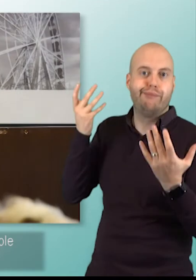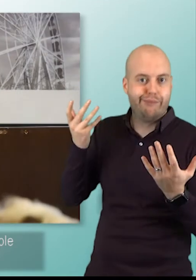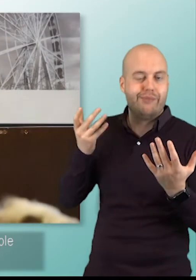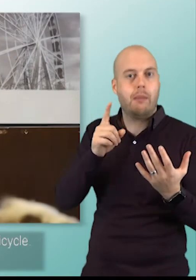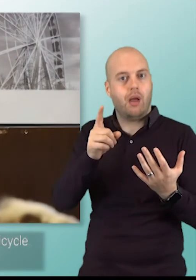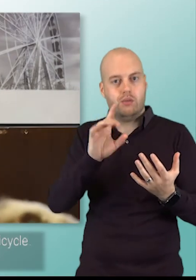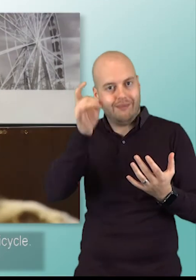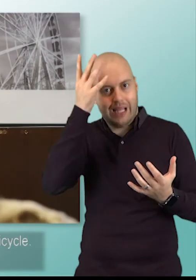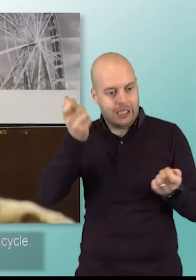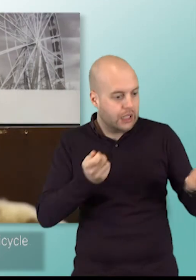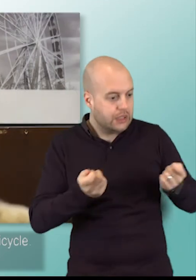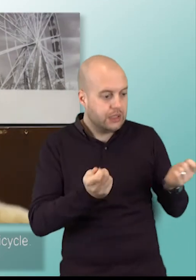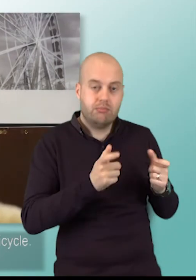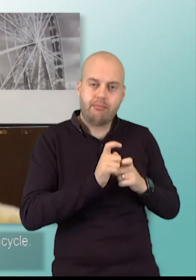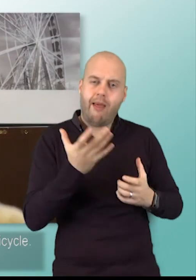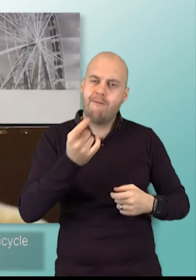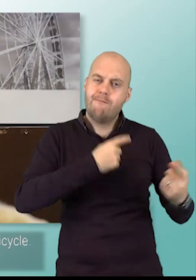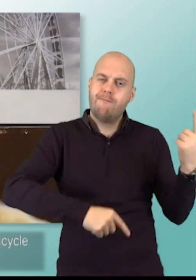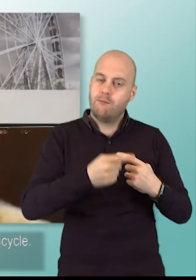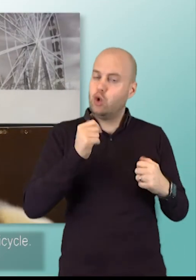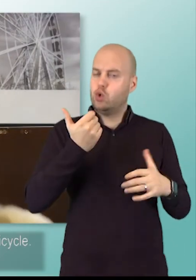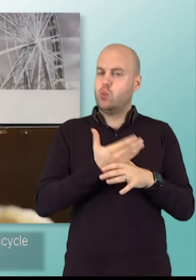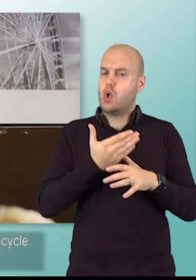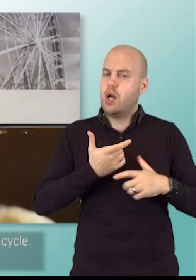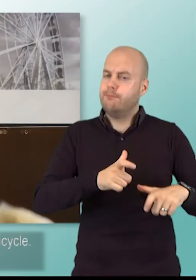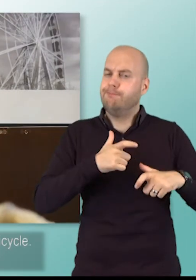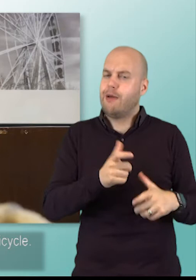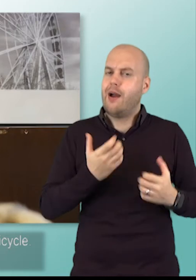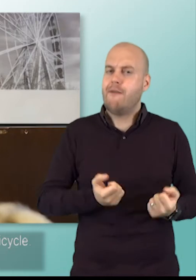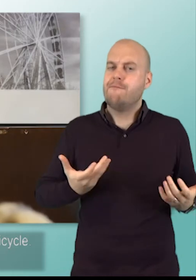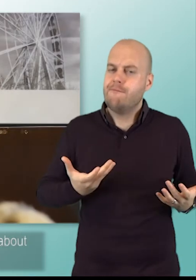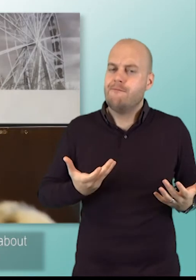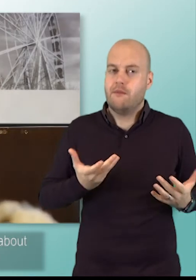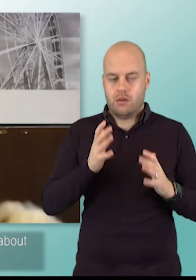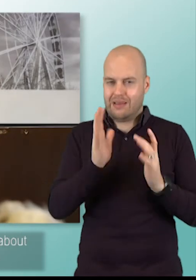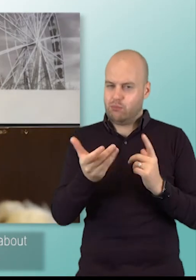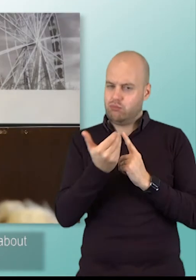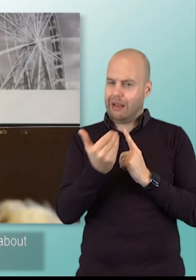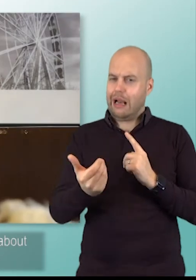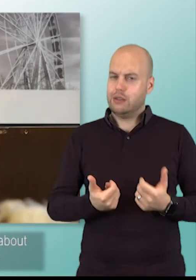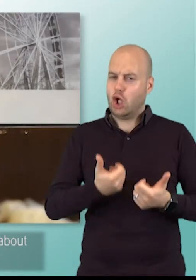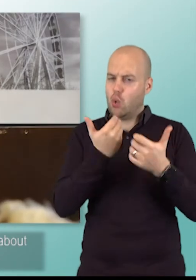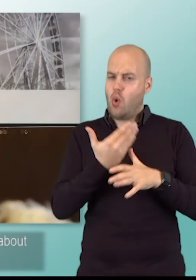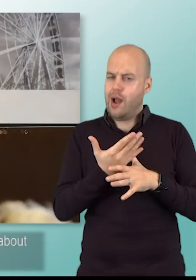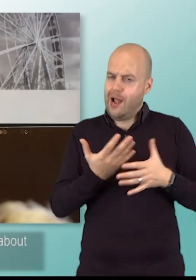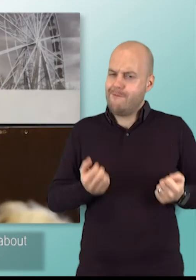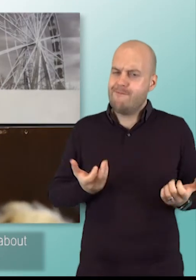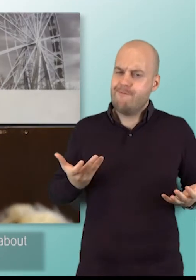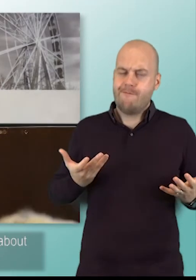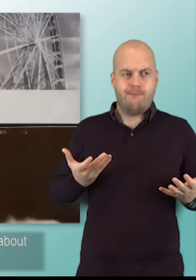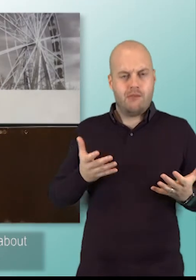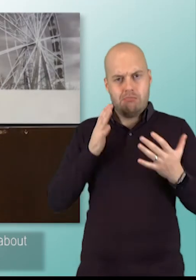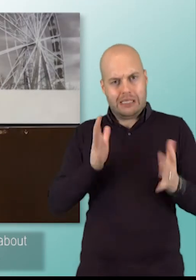half a dozen that you still have in the air while you're still cycling on the unicycle. So there is something about acknowledging the great work that's been done and trying to